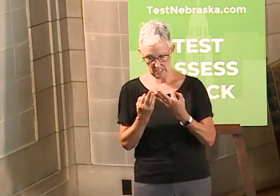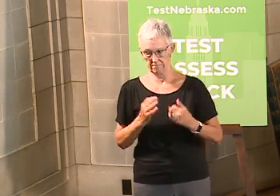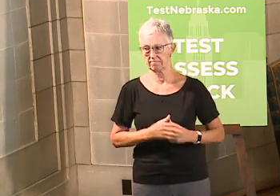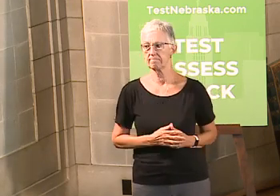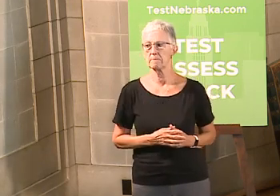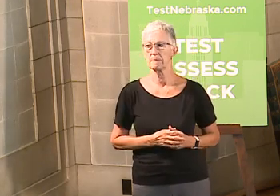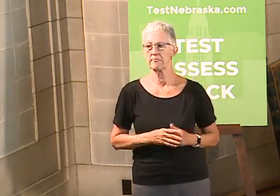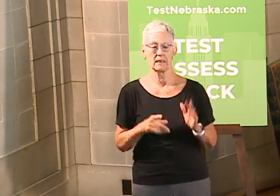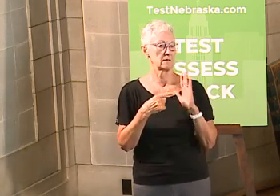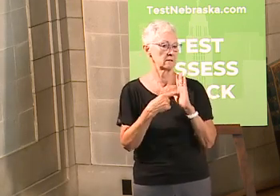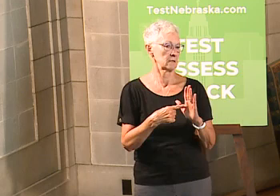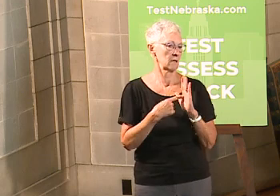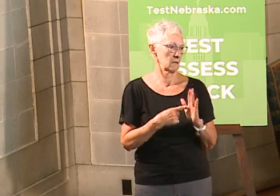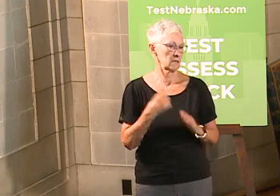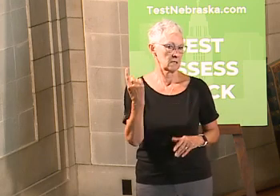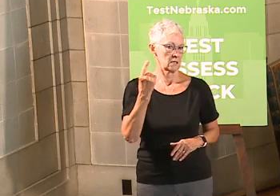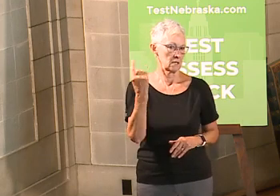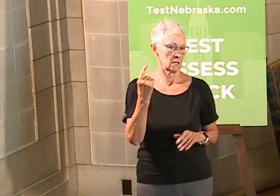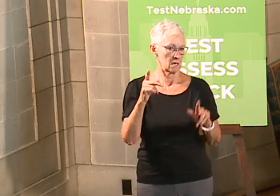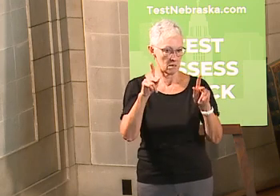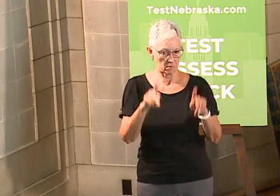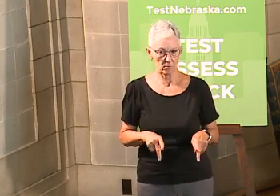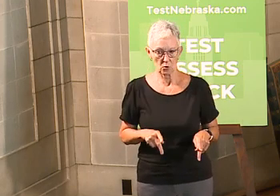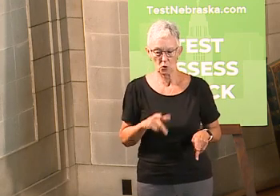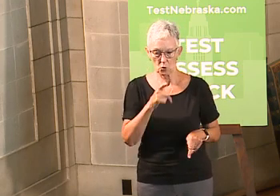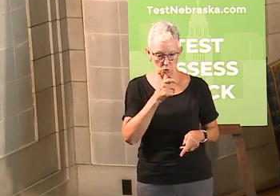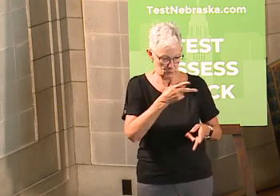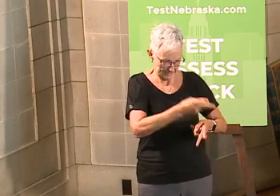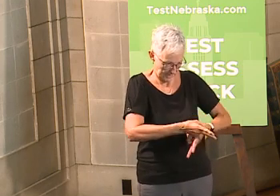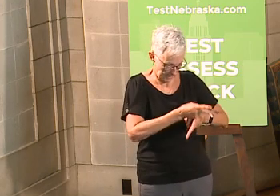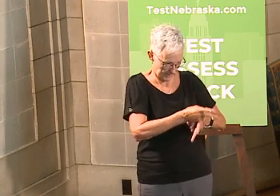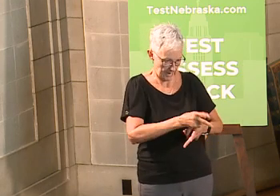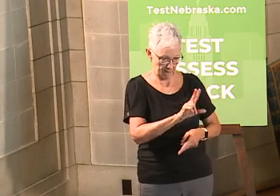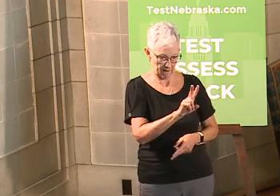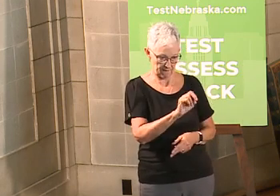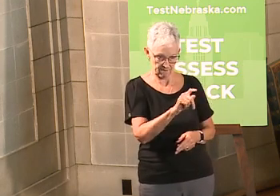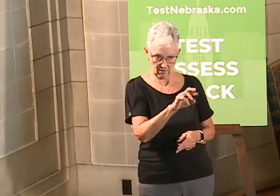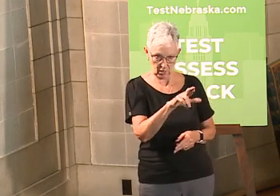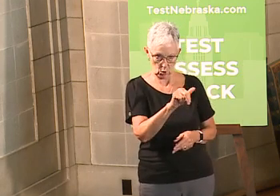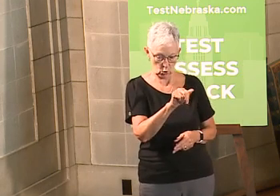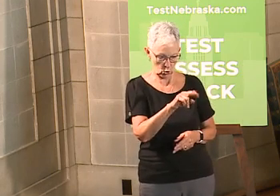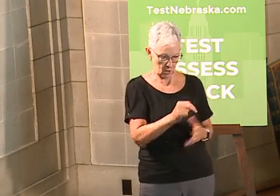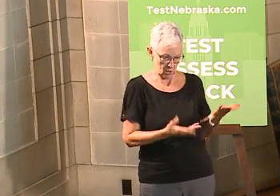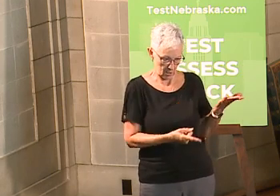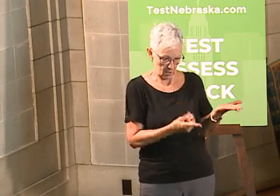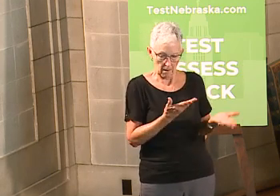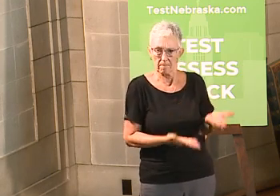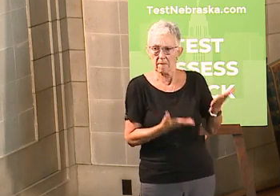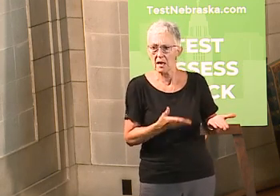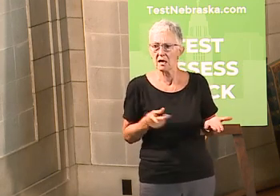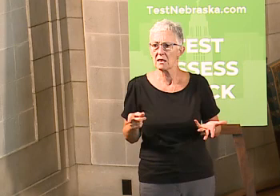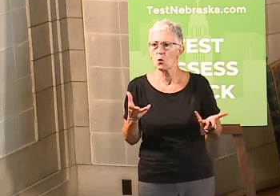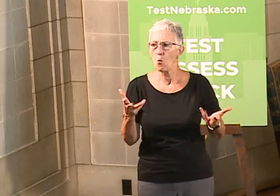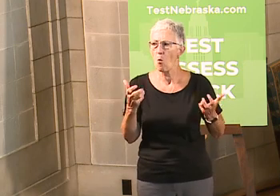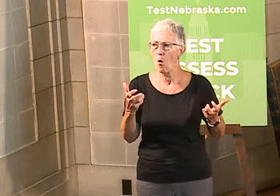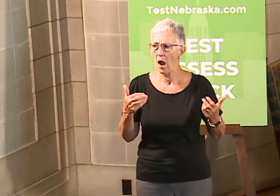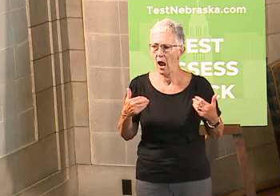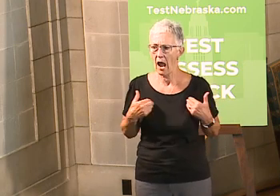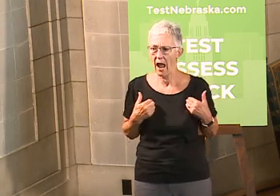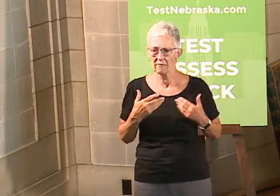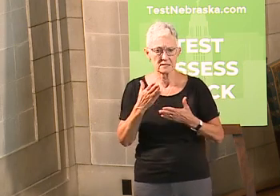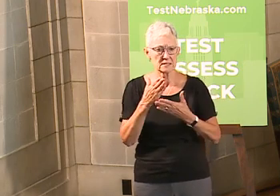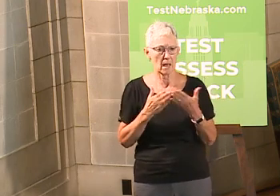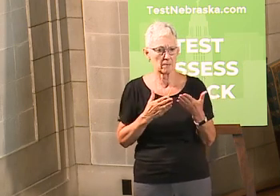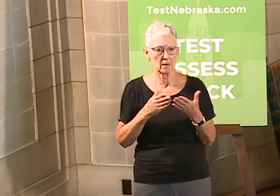someone who is caring for a veteran, a military family, may would like to have some respite, maybe